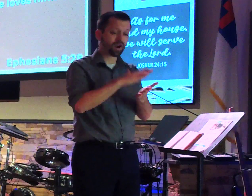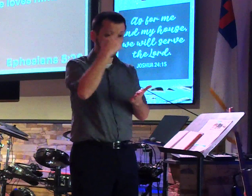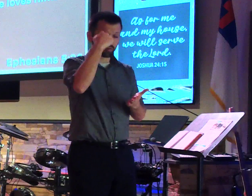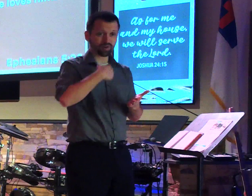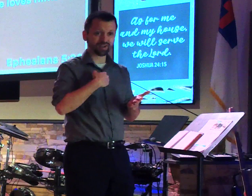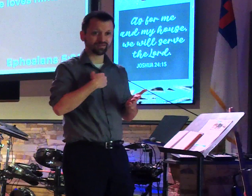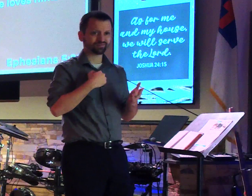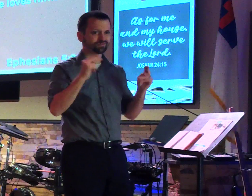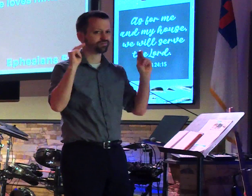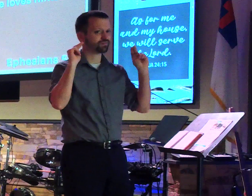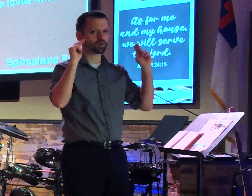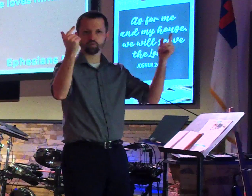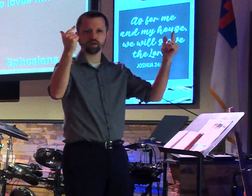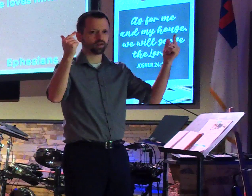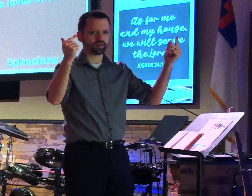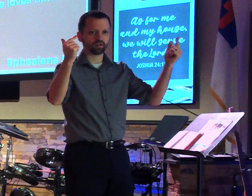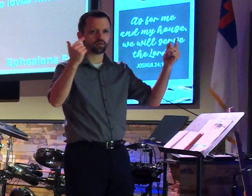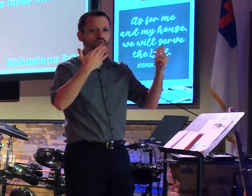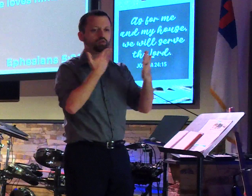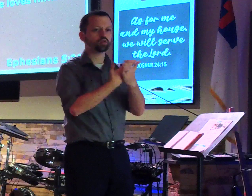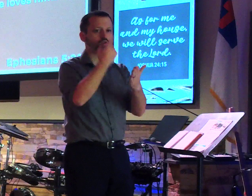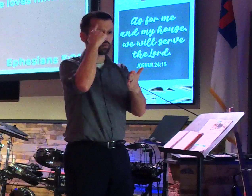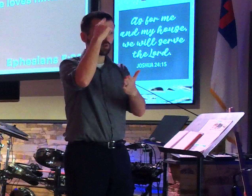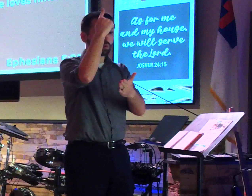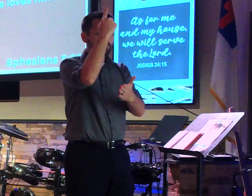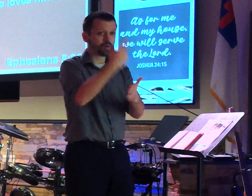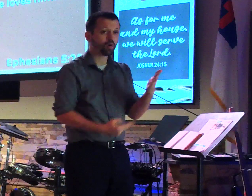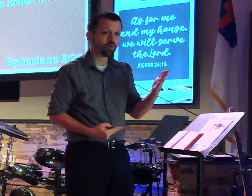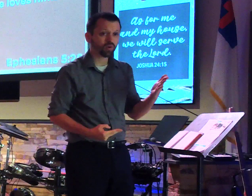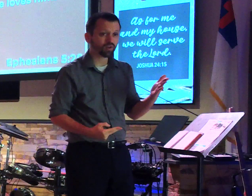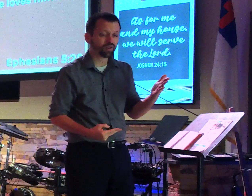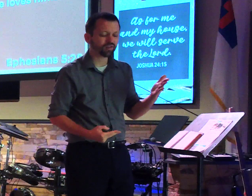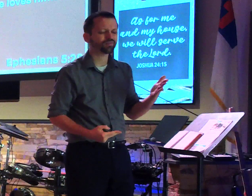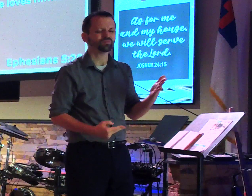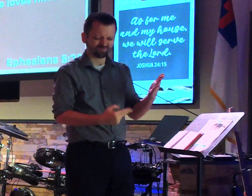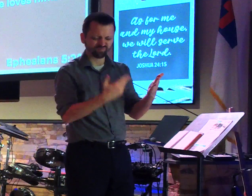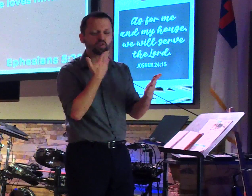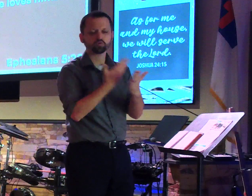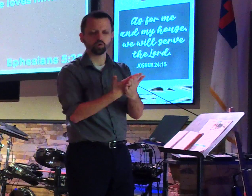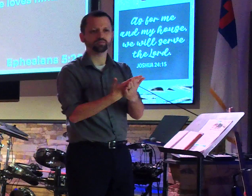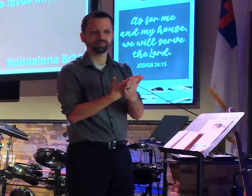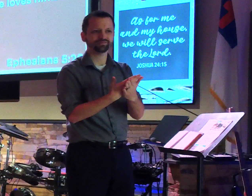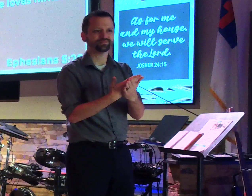it's bad. But if it's good for both of us, then it's good.